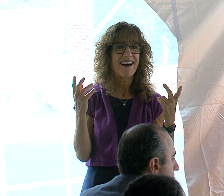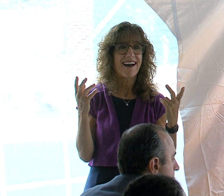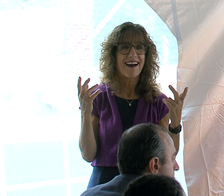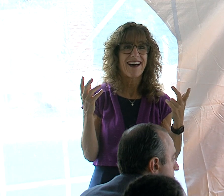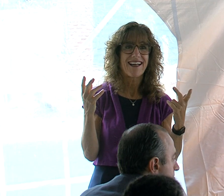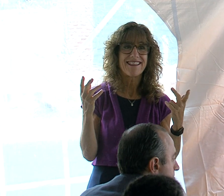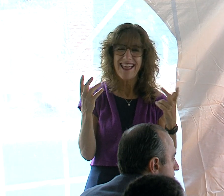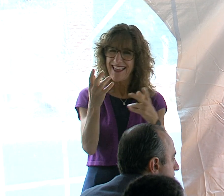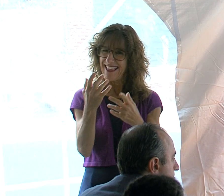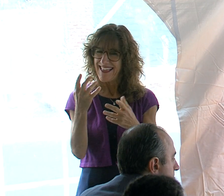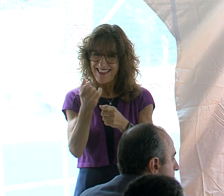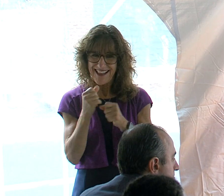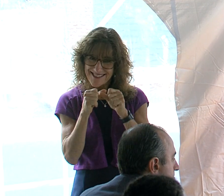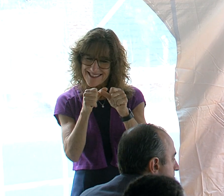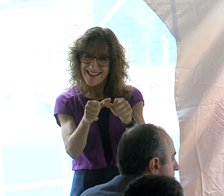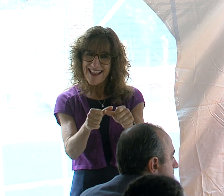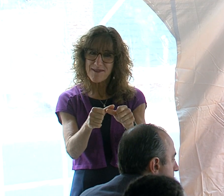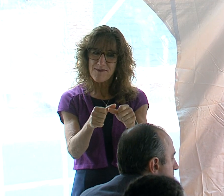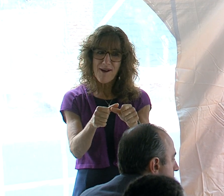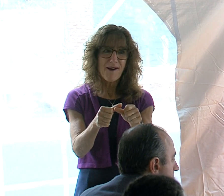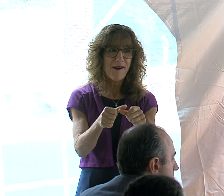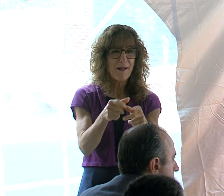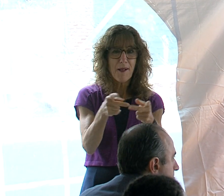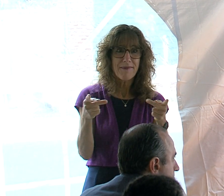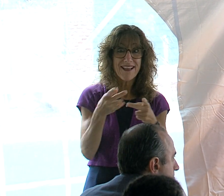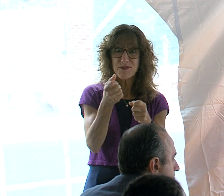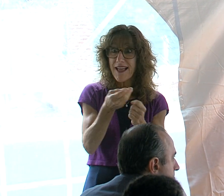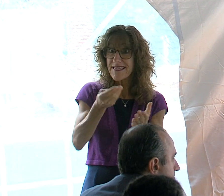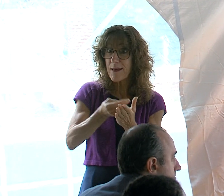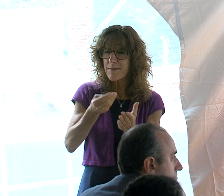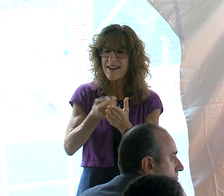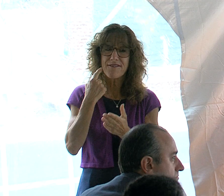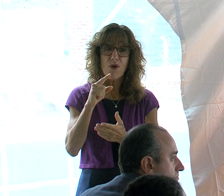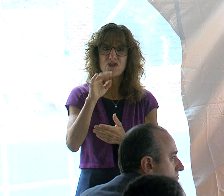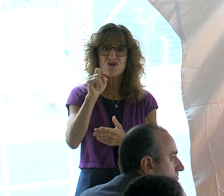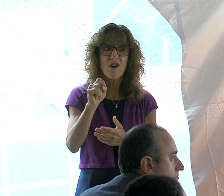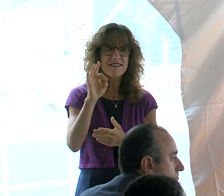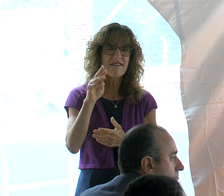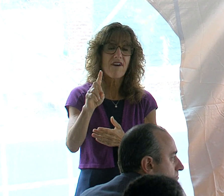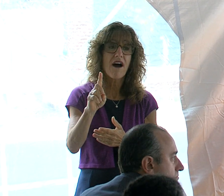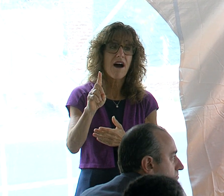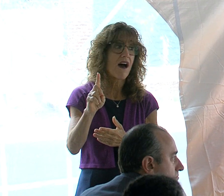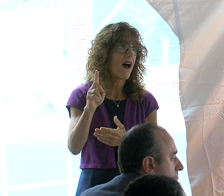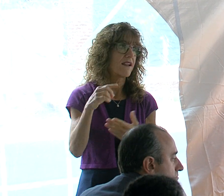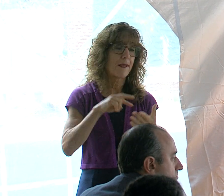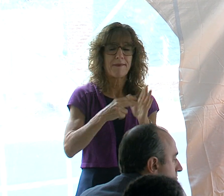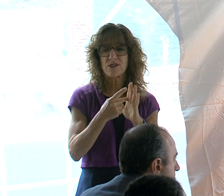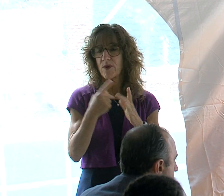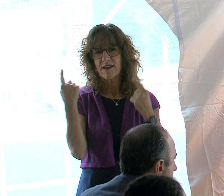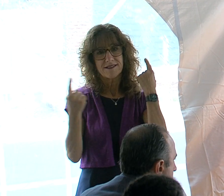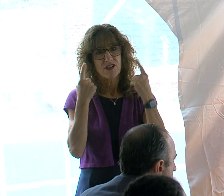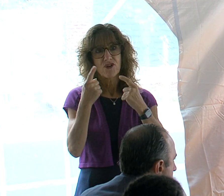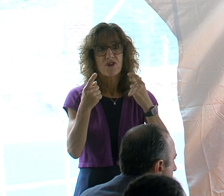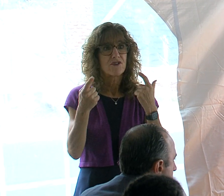Getting a sustainable source for our trust fund allows us to consider even more great projects like